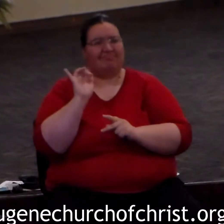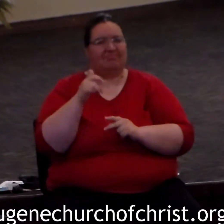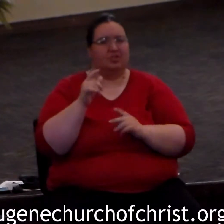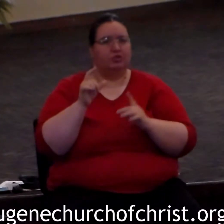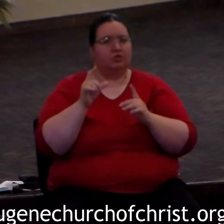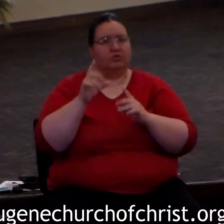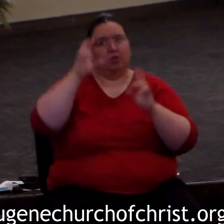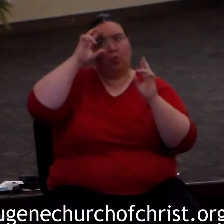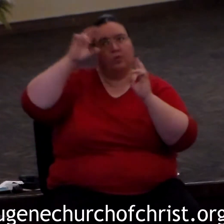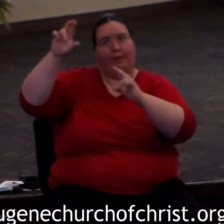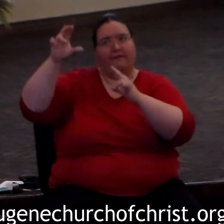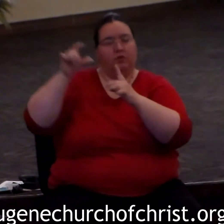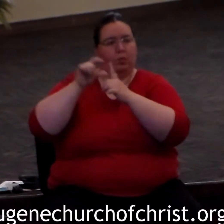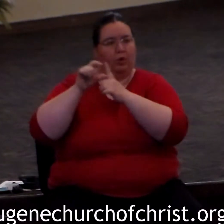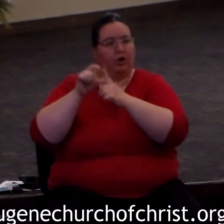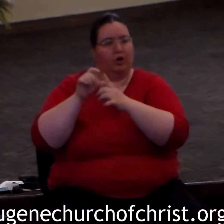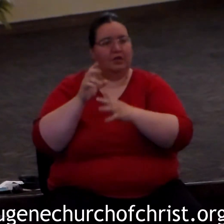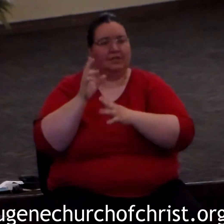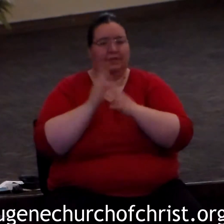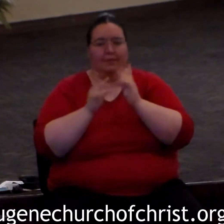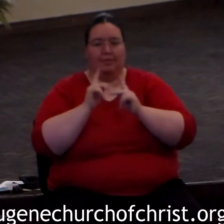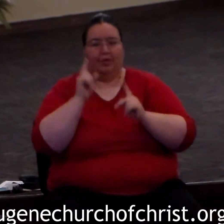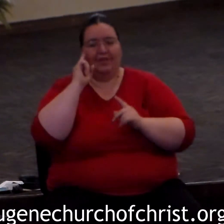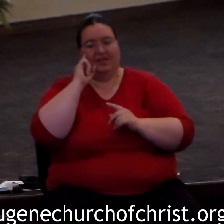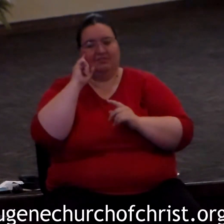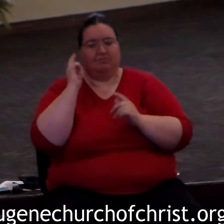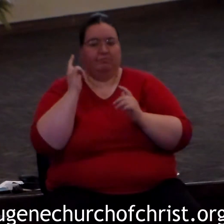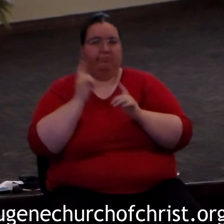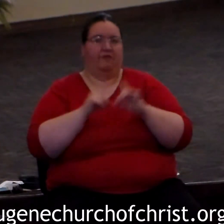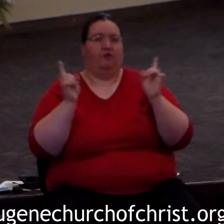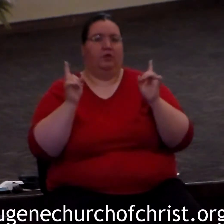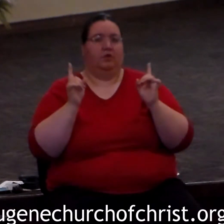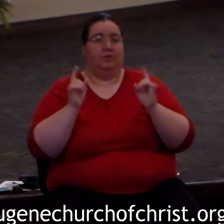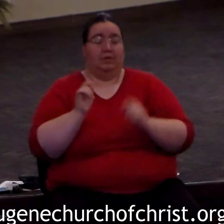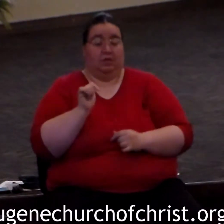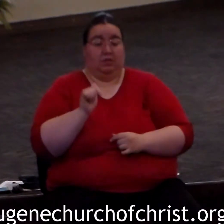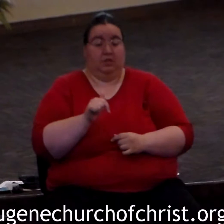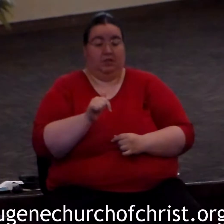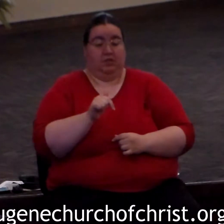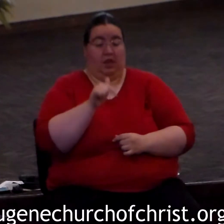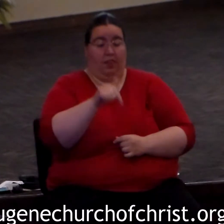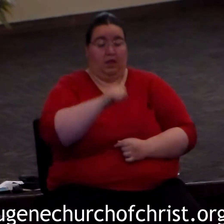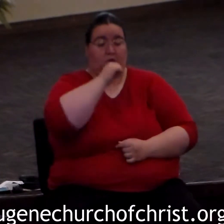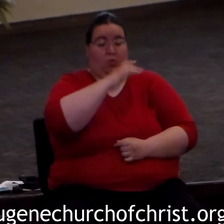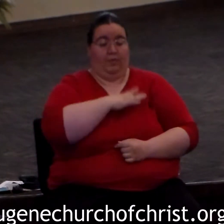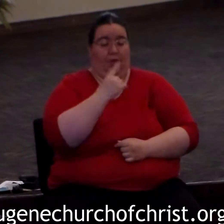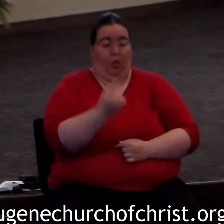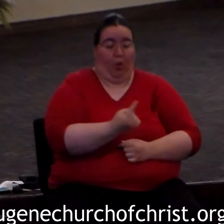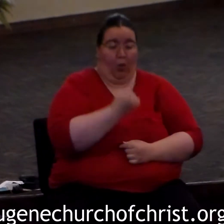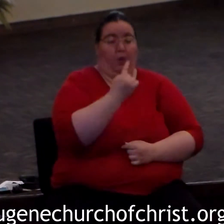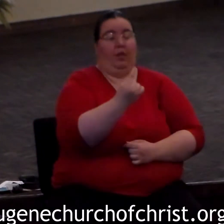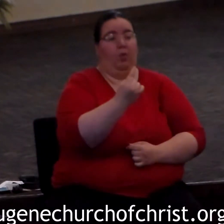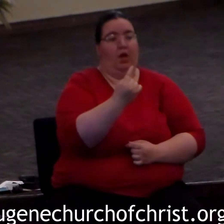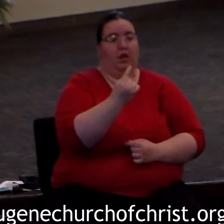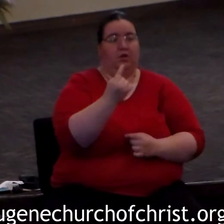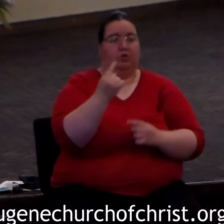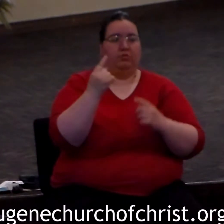only person in this account that refers to Jesus as Lord is this woman here. She understands coming into the